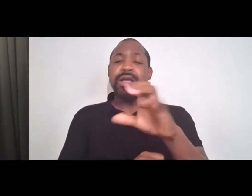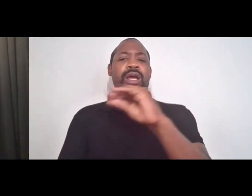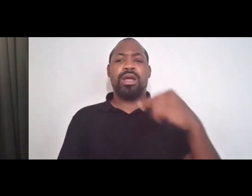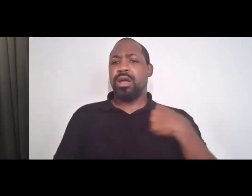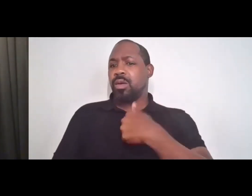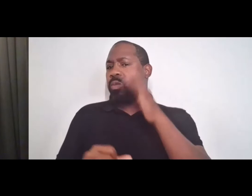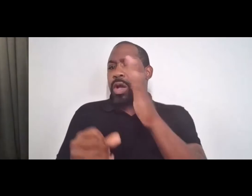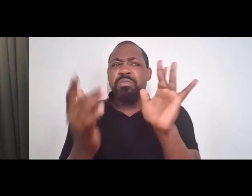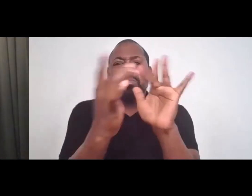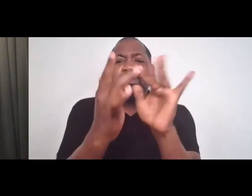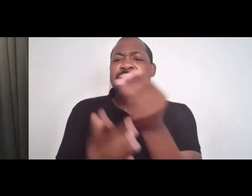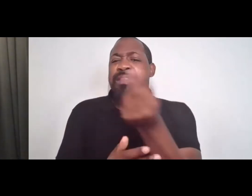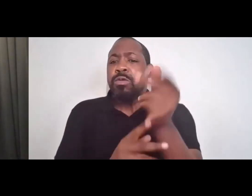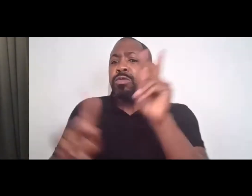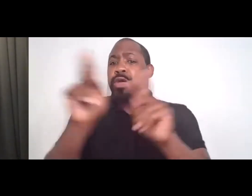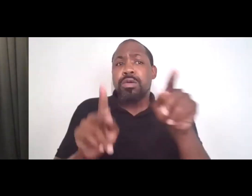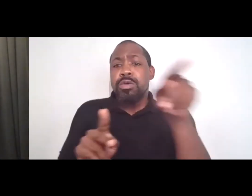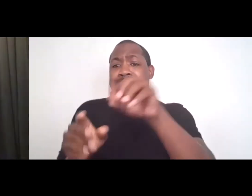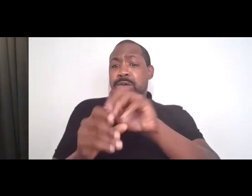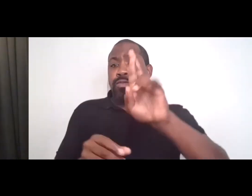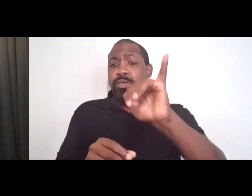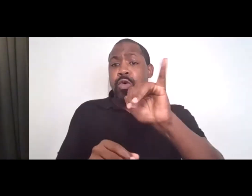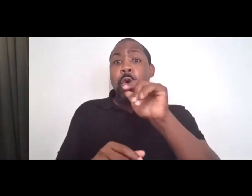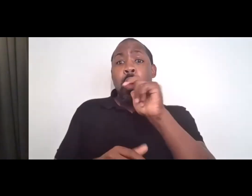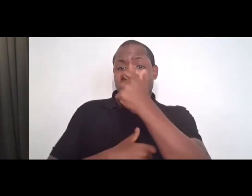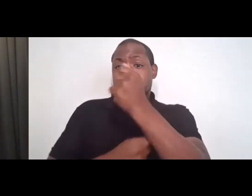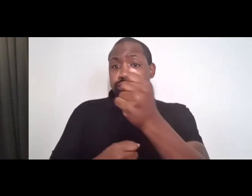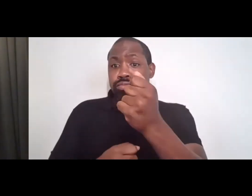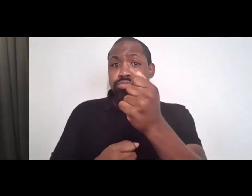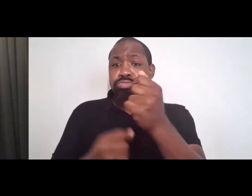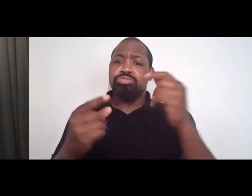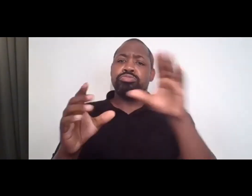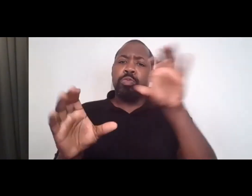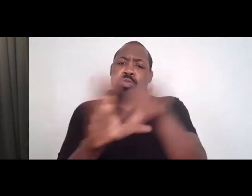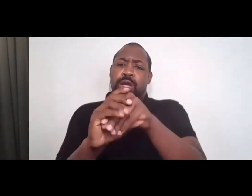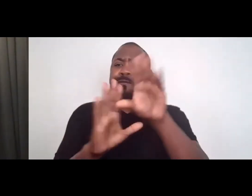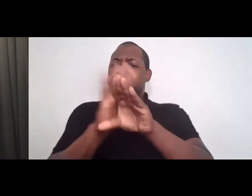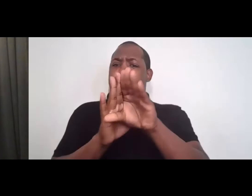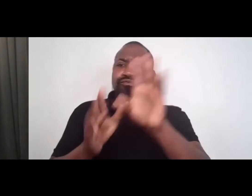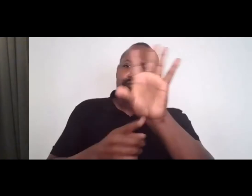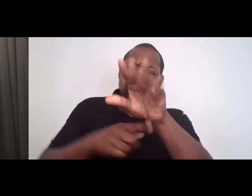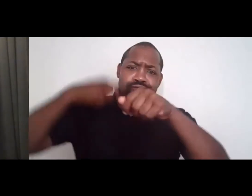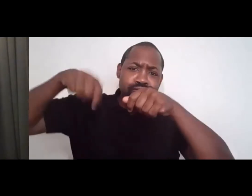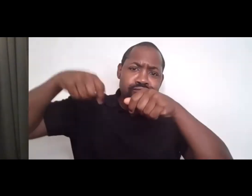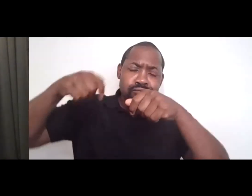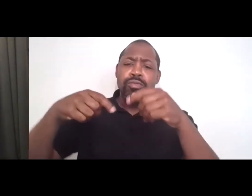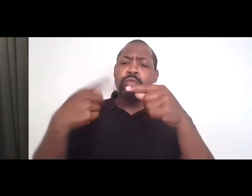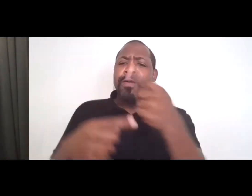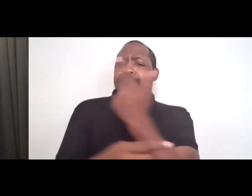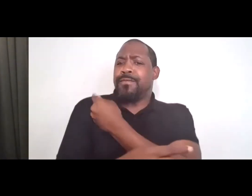it's effective. And we could contact some people in the community who would be interested in being models for this, to